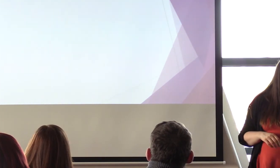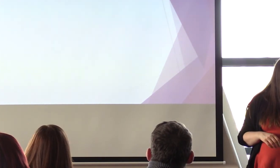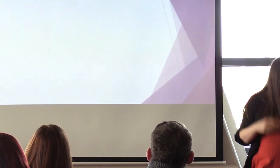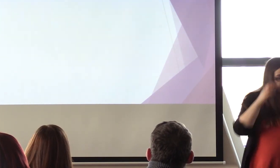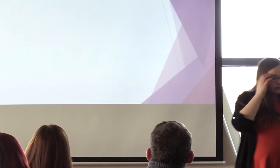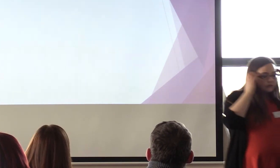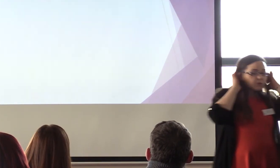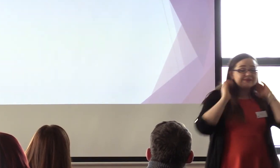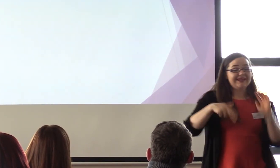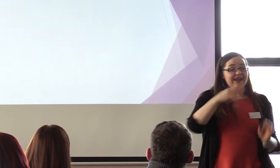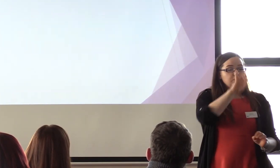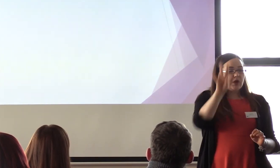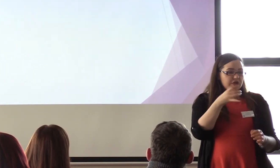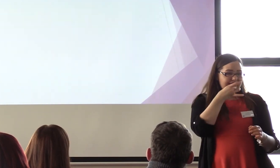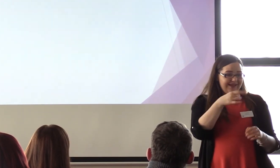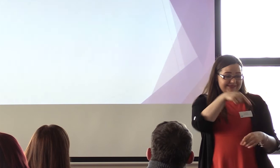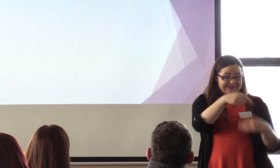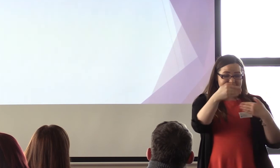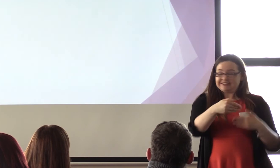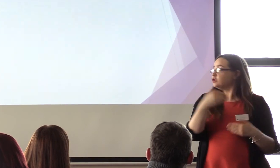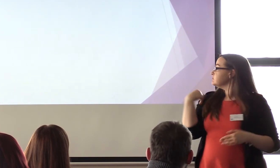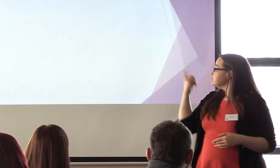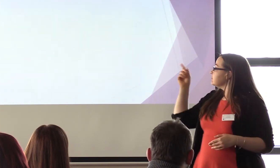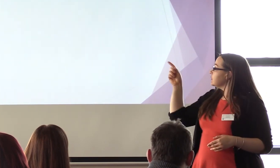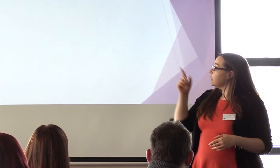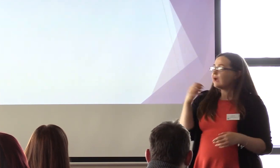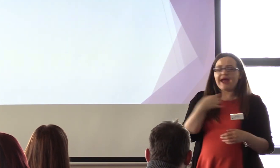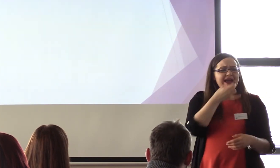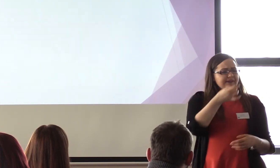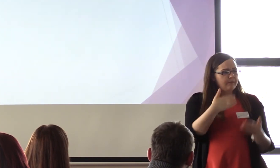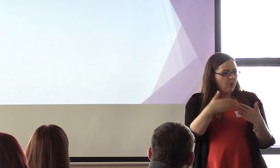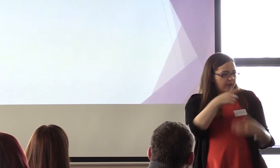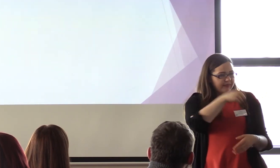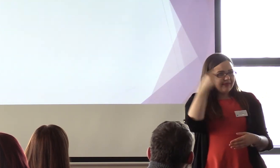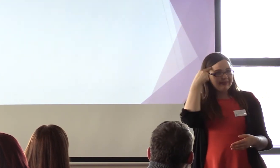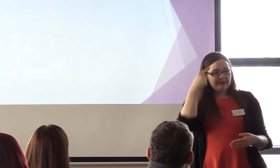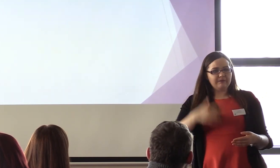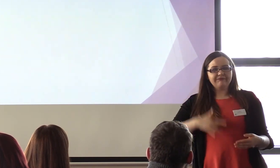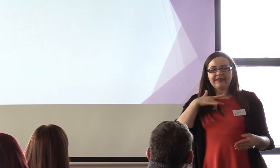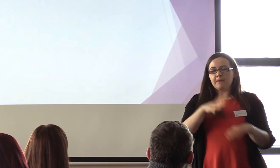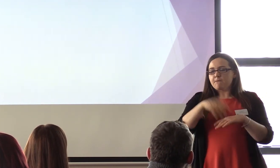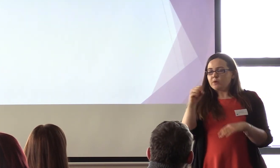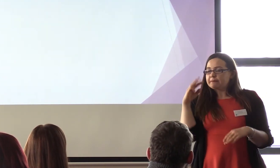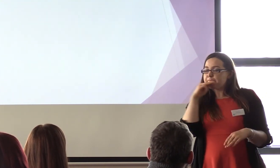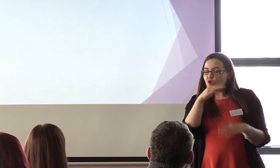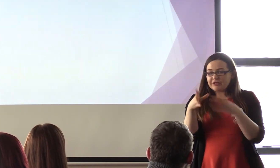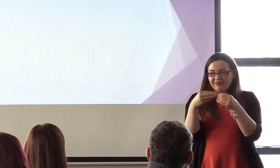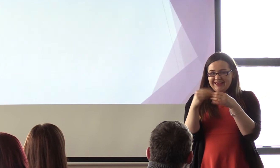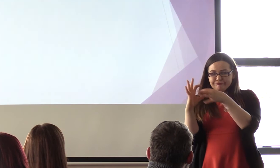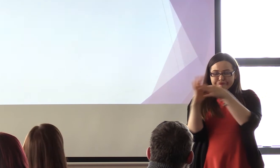The next question I asked the students how they felt or